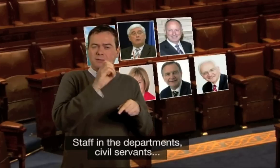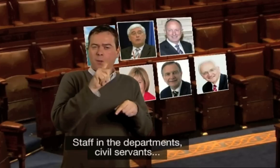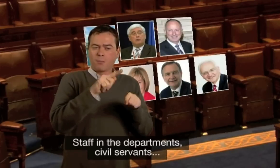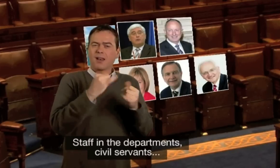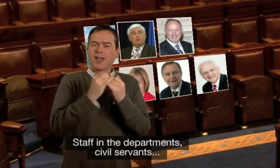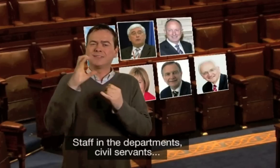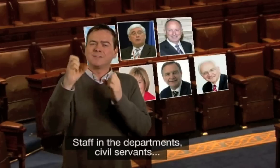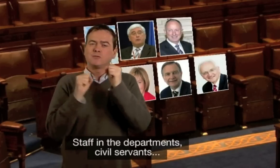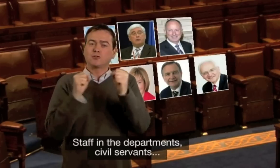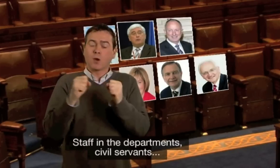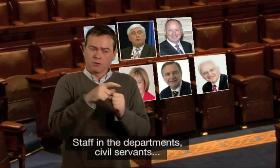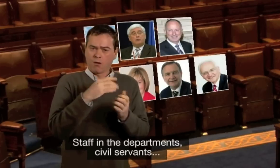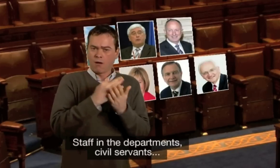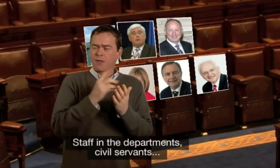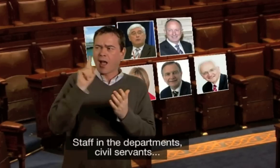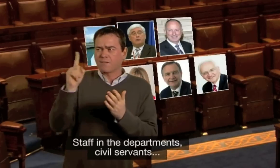departments, civil servants,